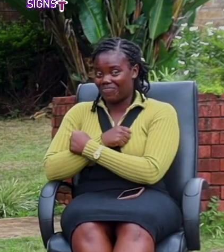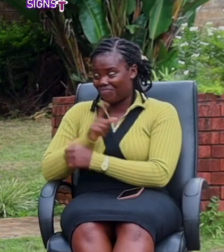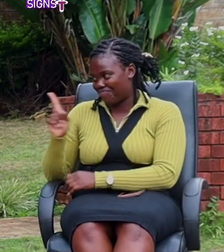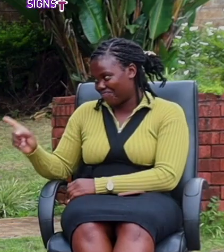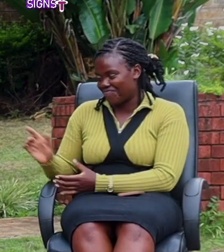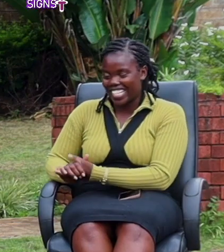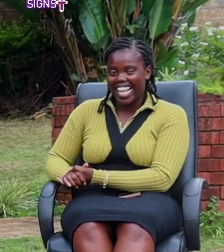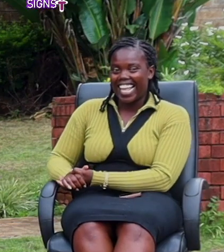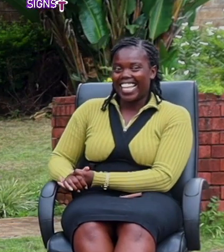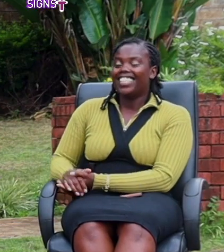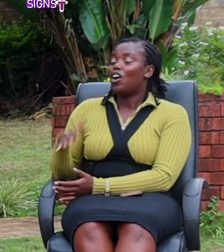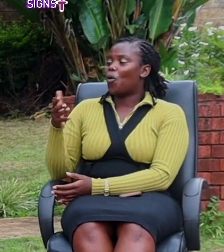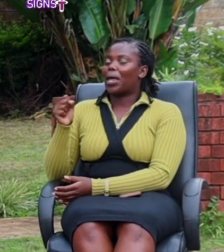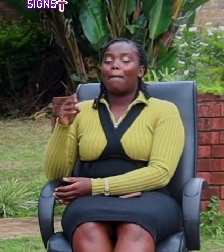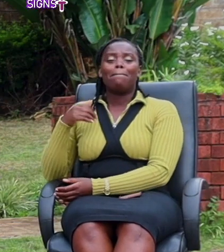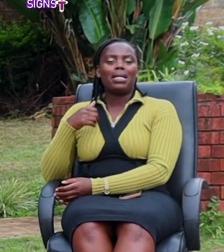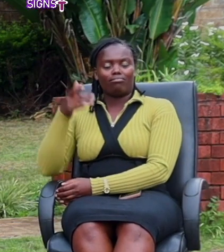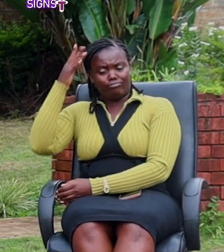create an impact.